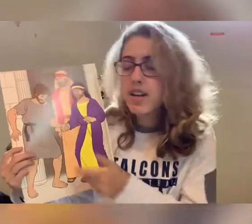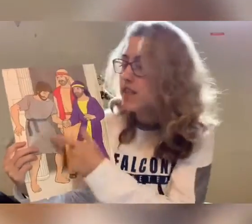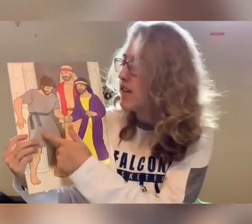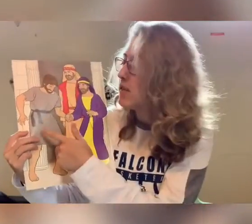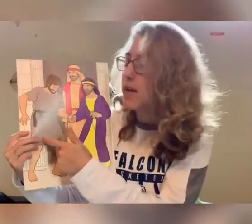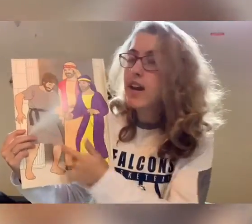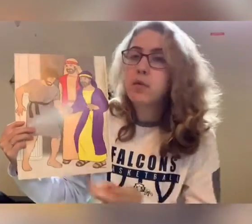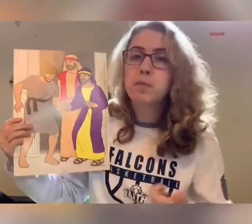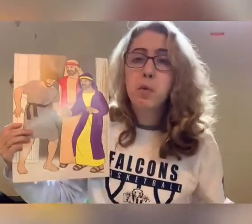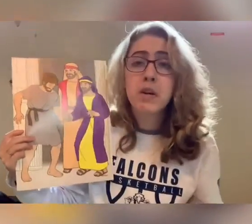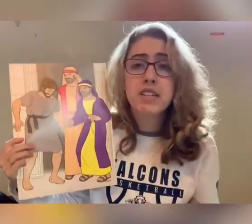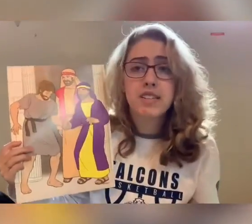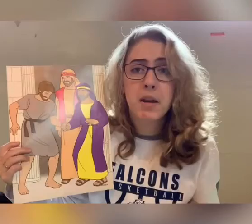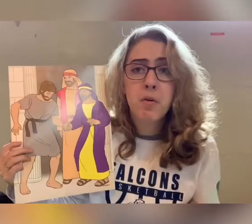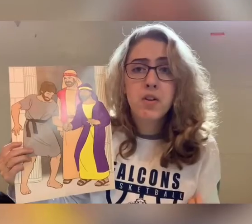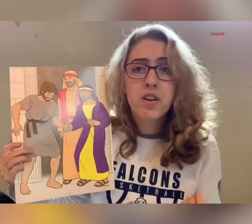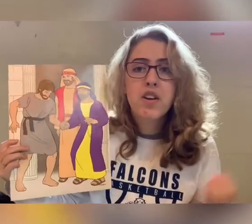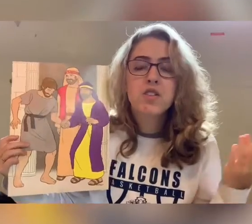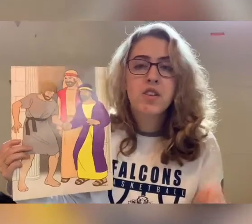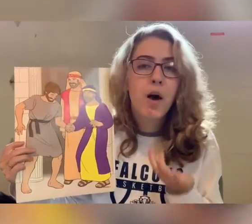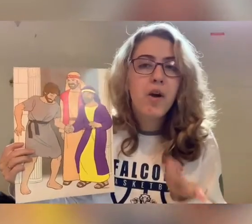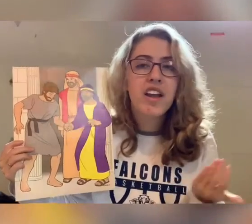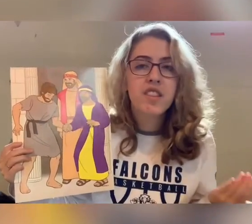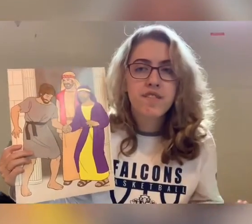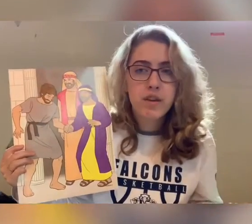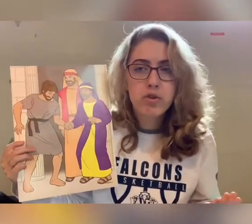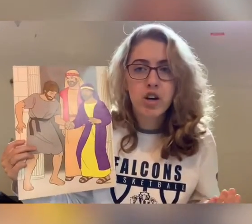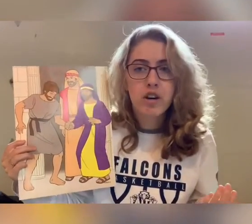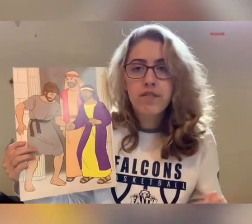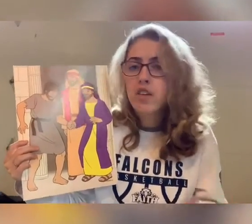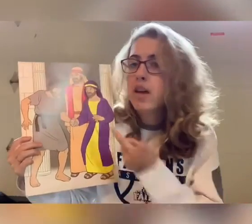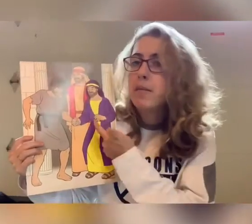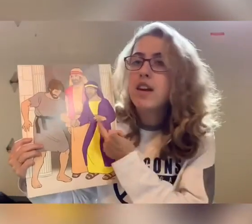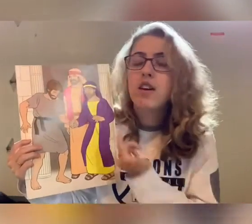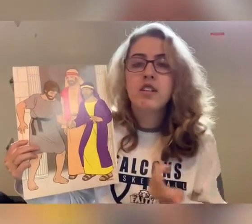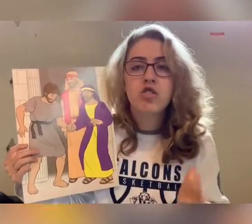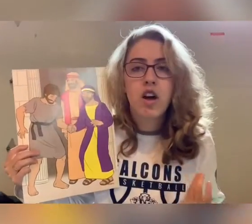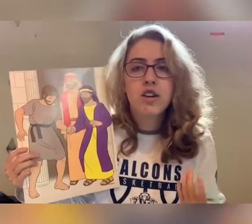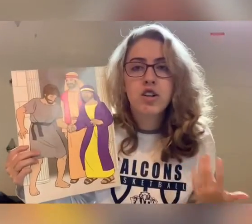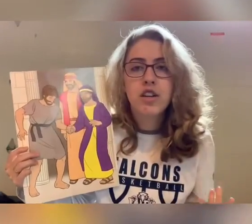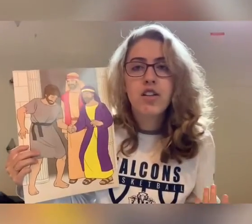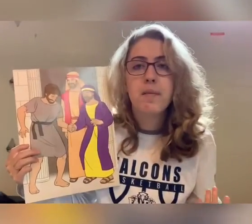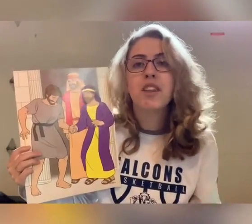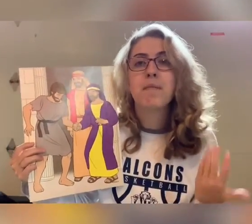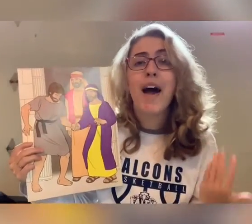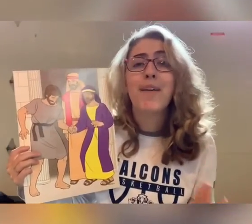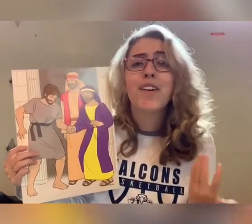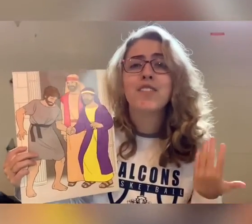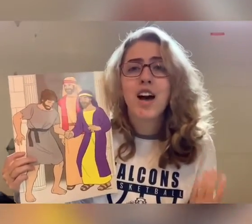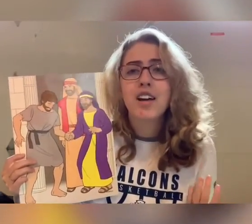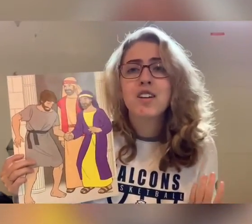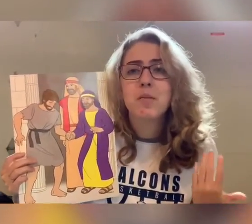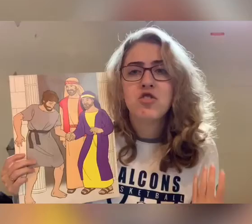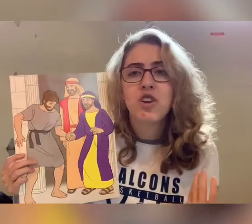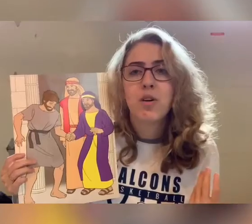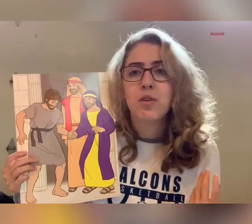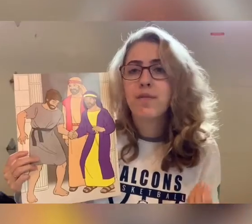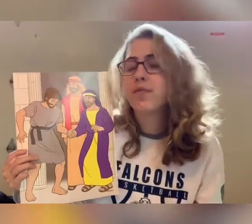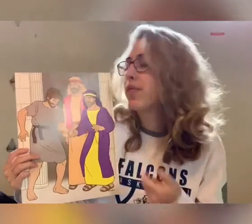This man was born disabled, so that way in the future, Peter and John could heal him and the power of God could be shown,